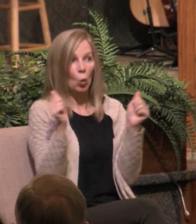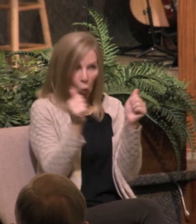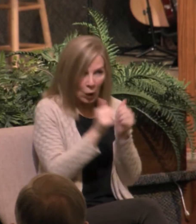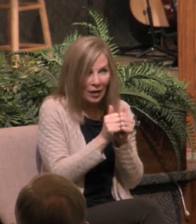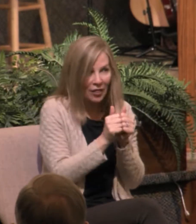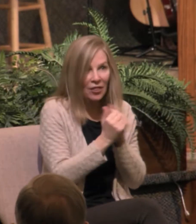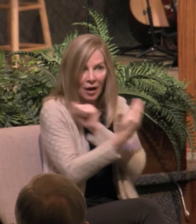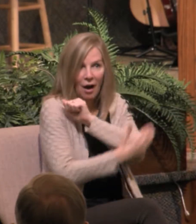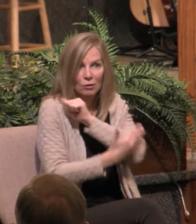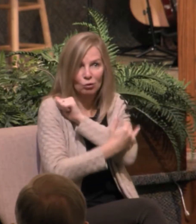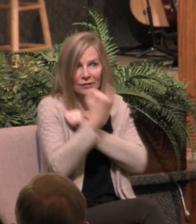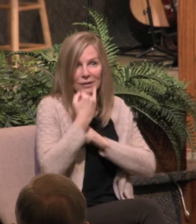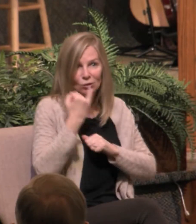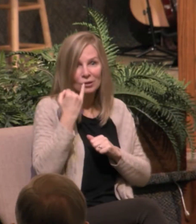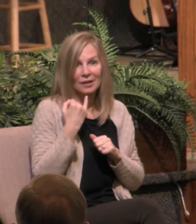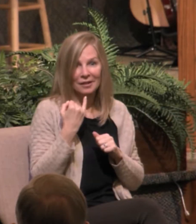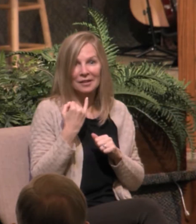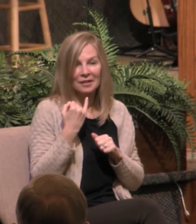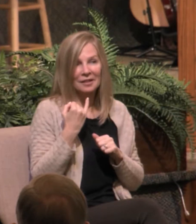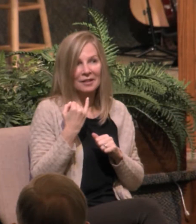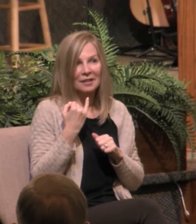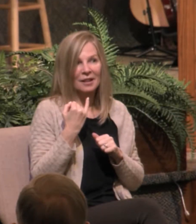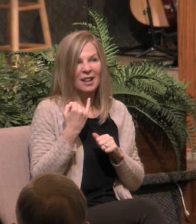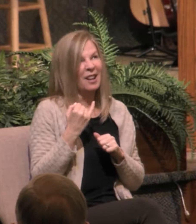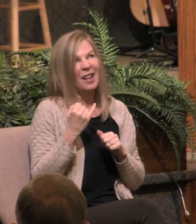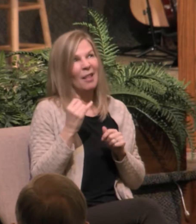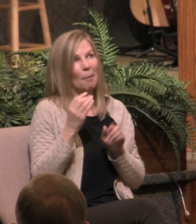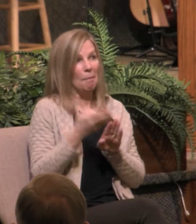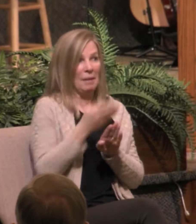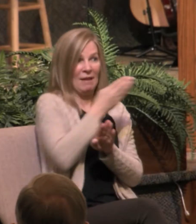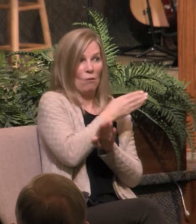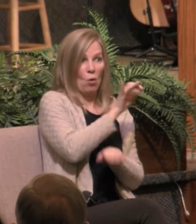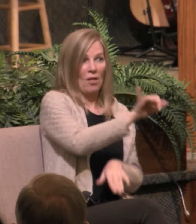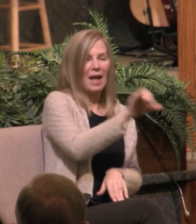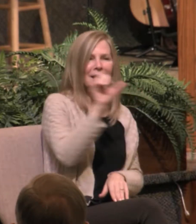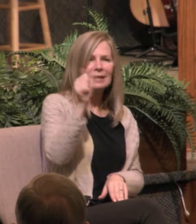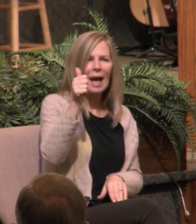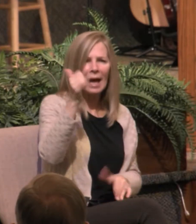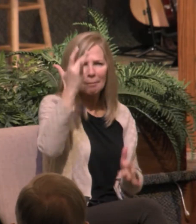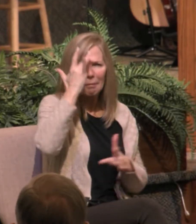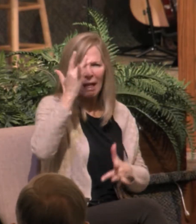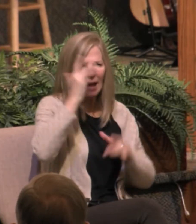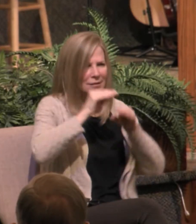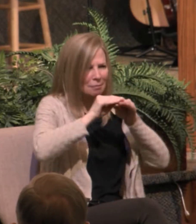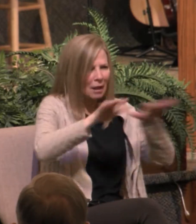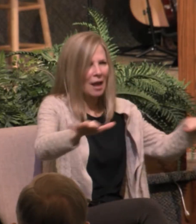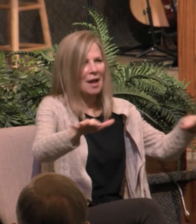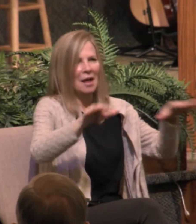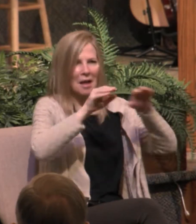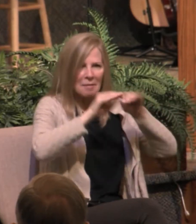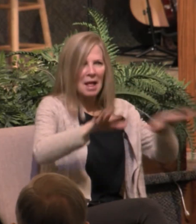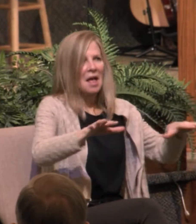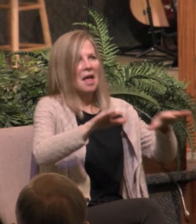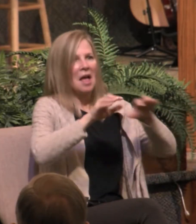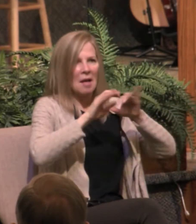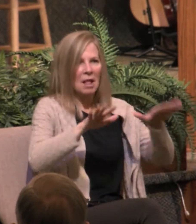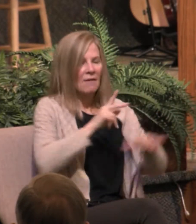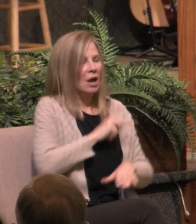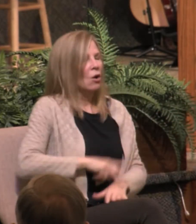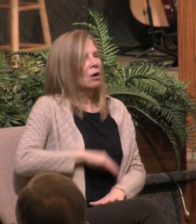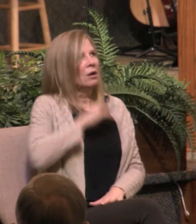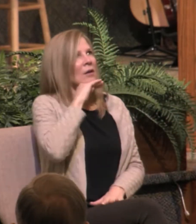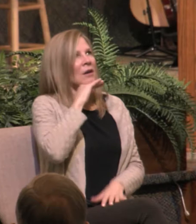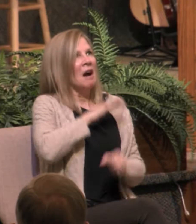it was a situation where 10 plagues had come upon Pharaoh and he had finally had enough.